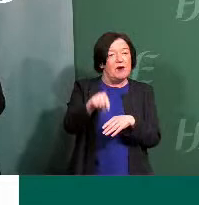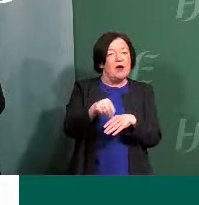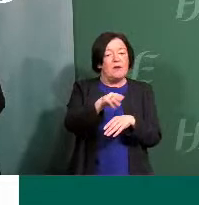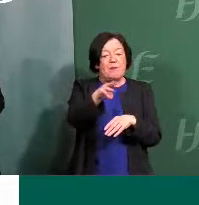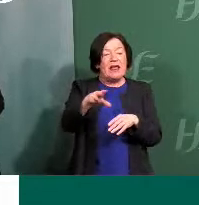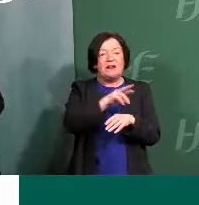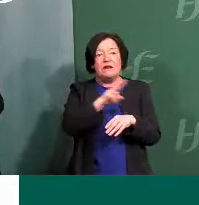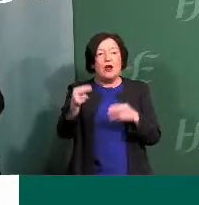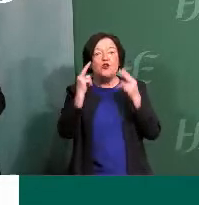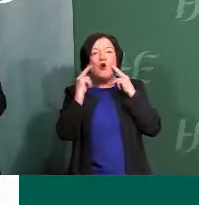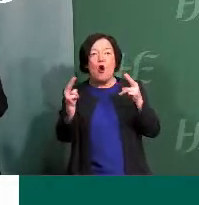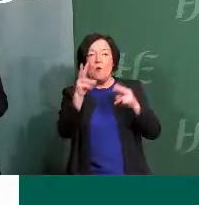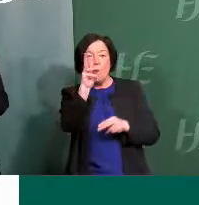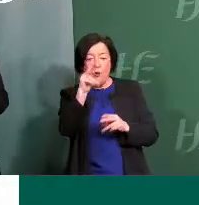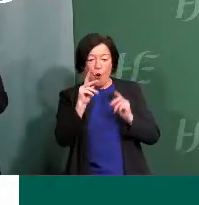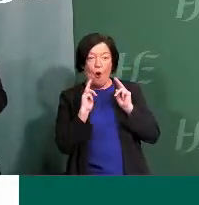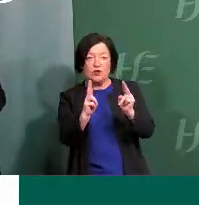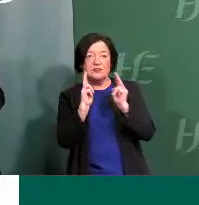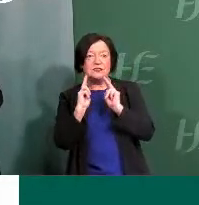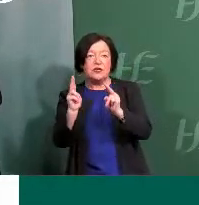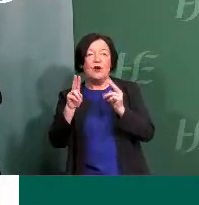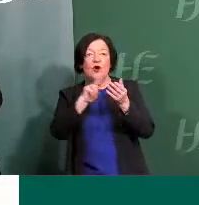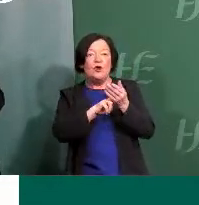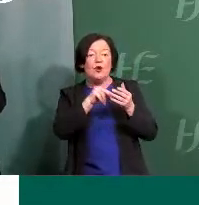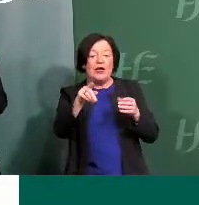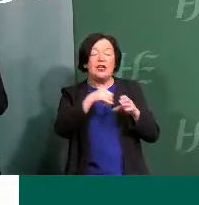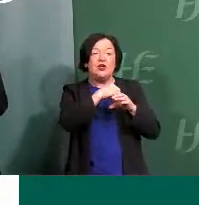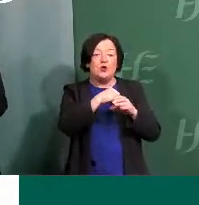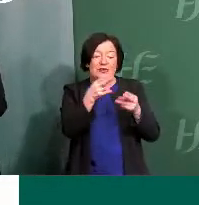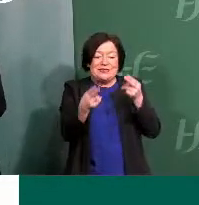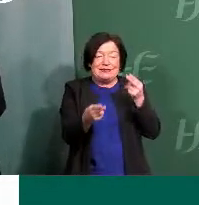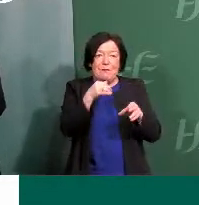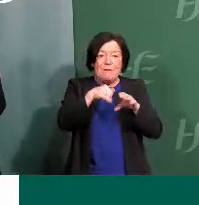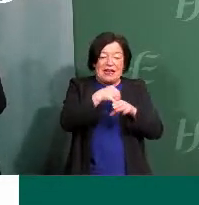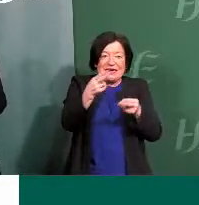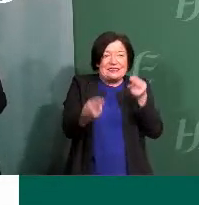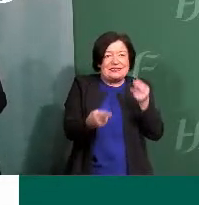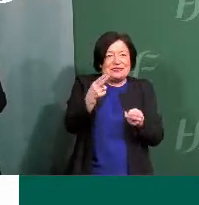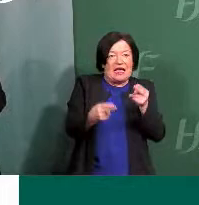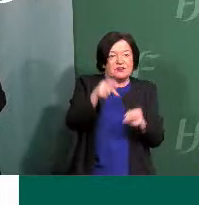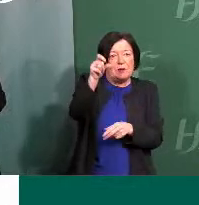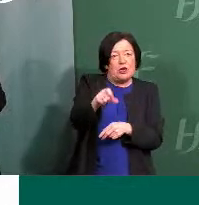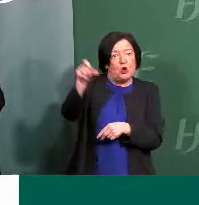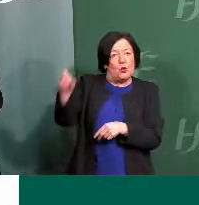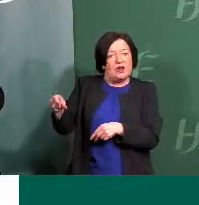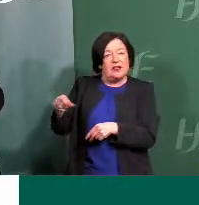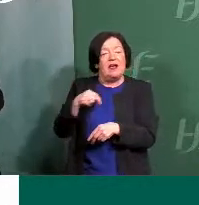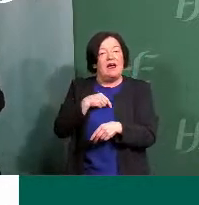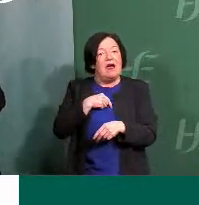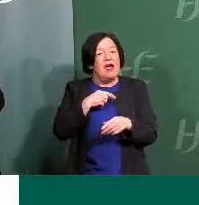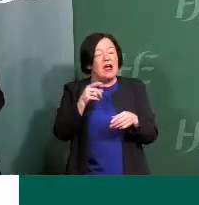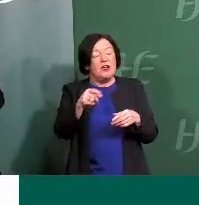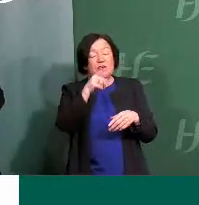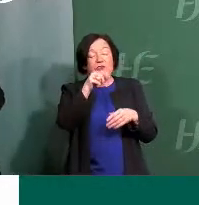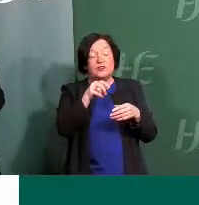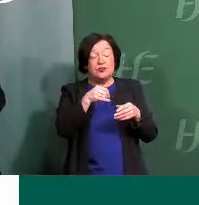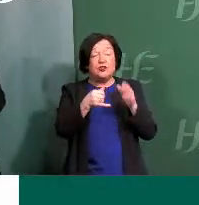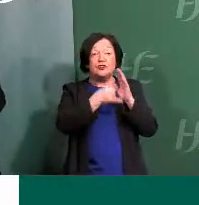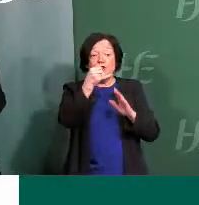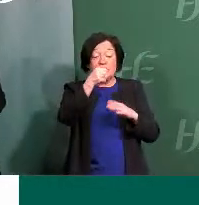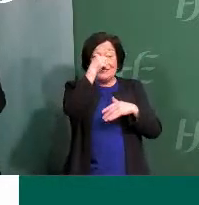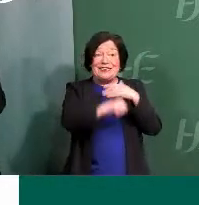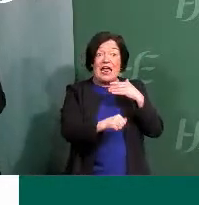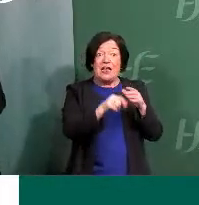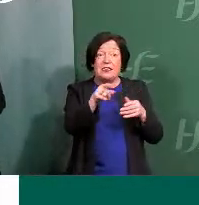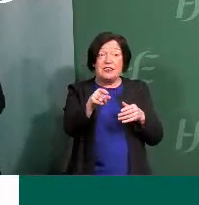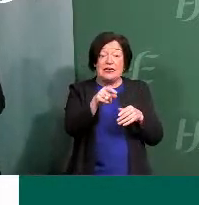normal hospital wards, if you like. So we use our acute medical assessment units, we use our surgical day units, and